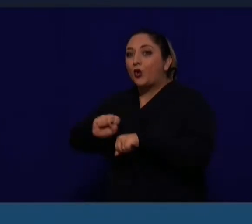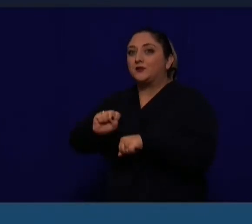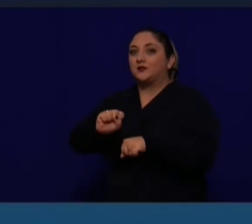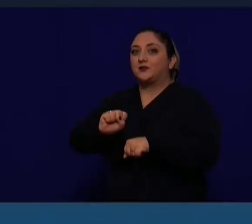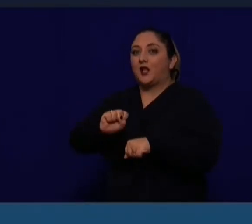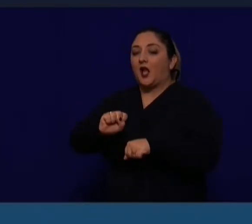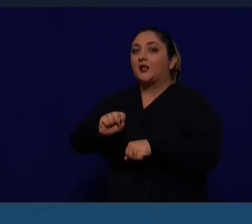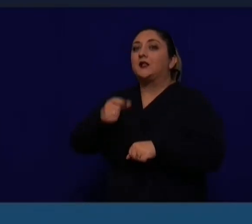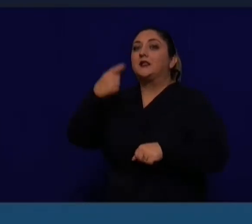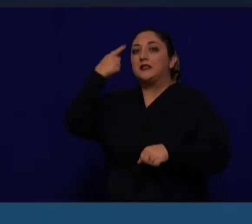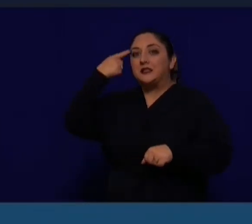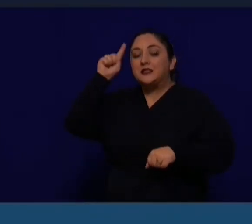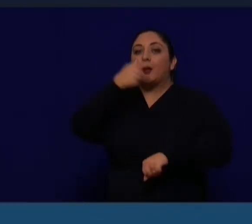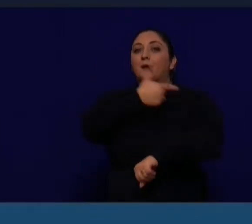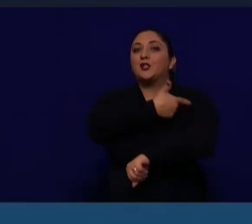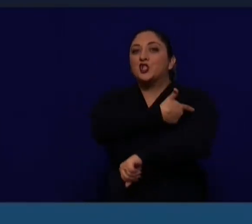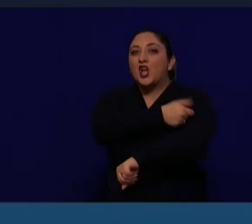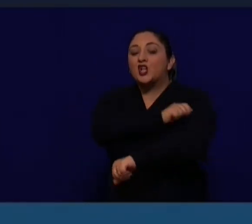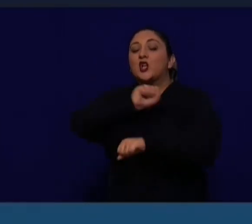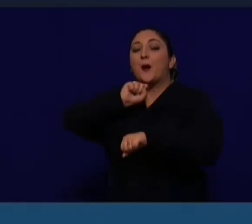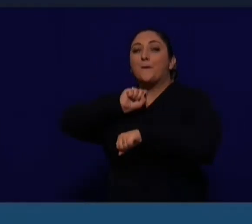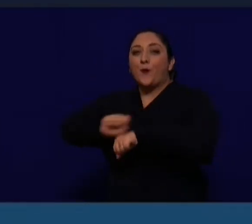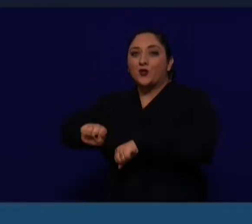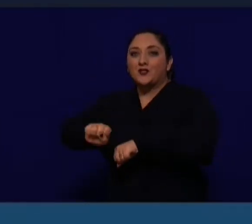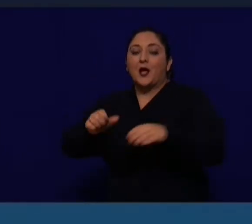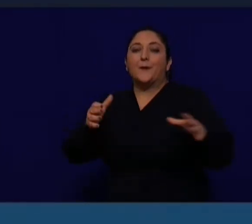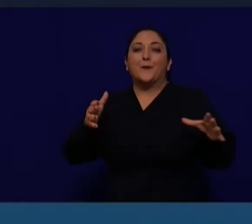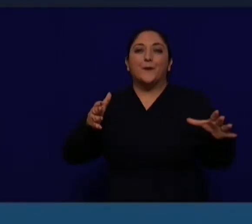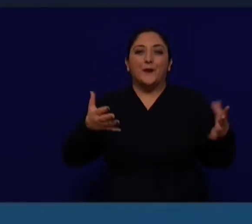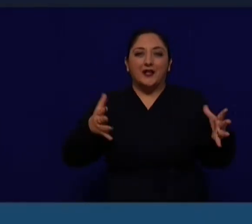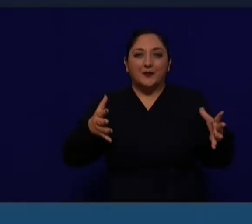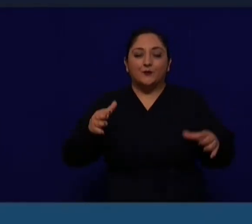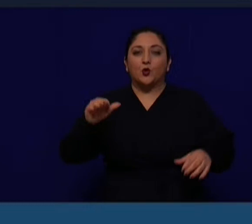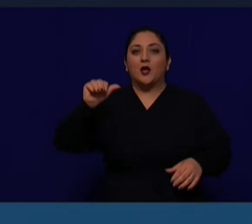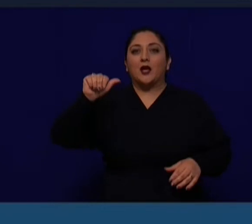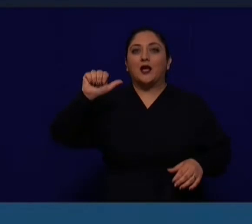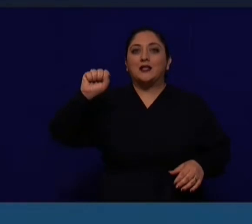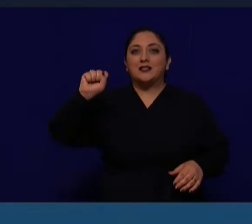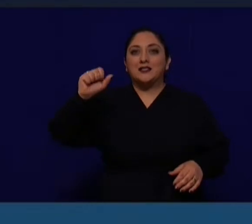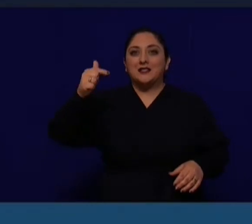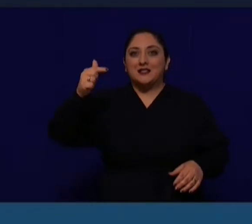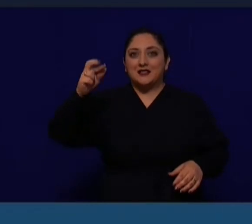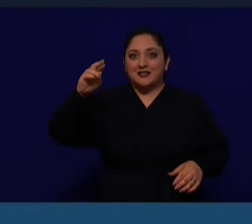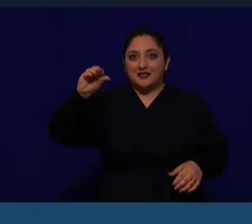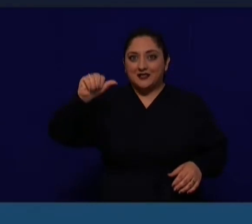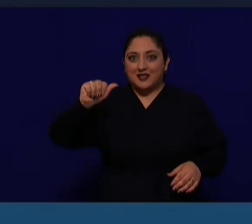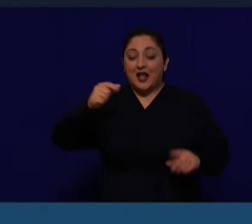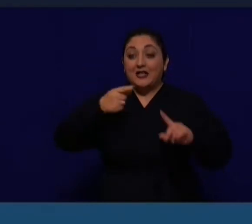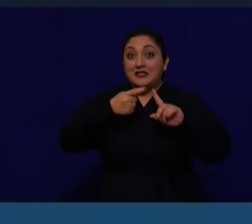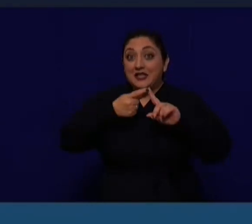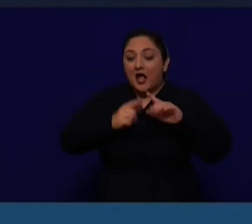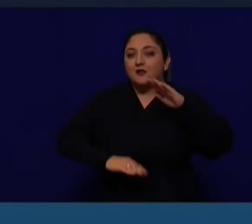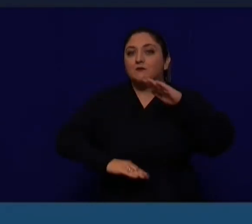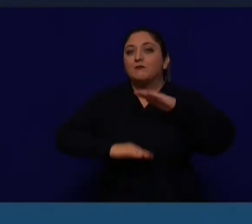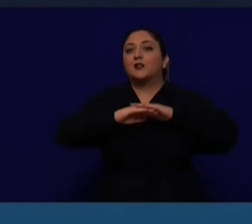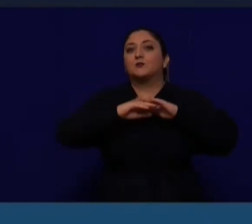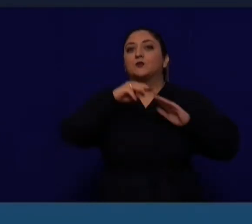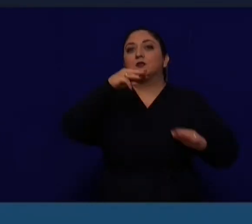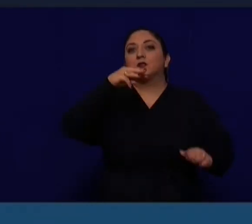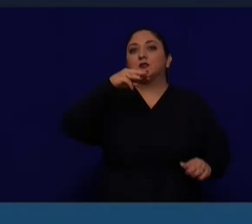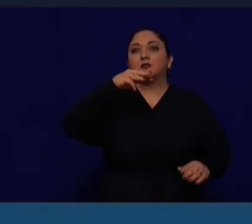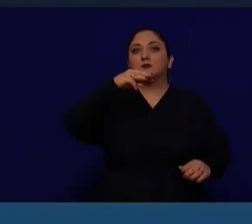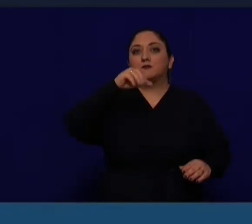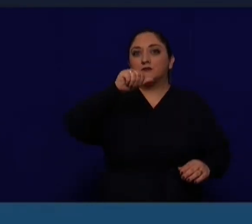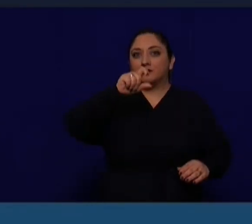għalih. Ġifri aħna l-AstraZeneca issa ħanibdew nofruha sa etajiet sa 70 years. U allura